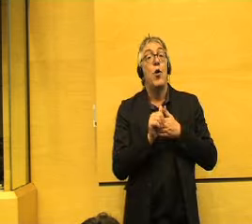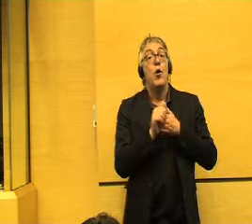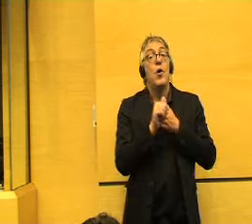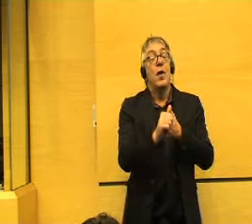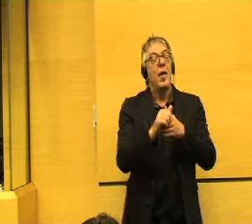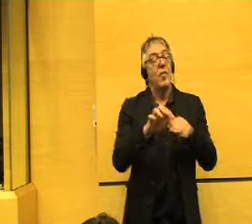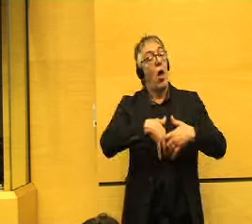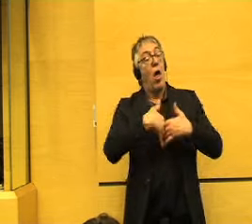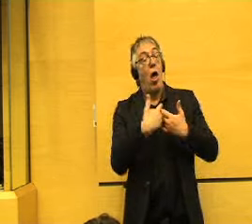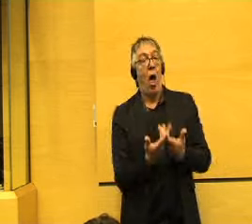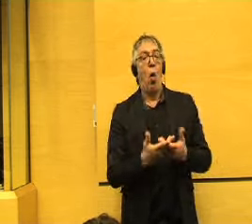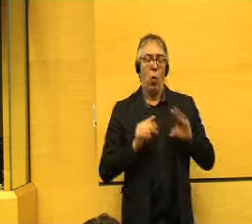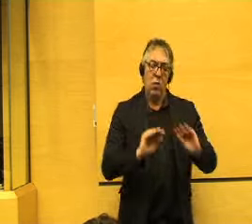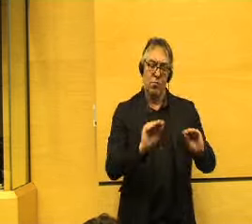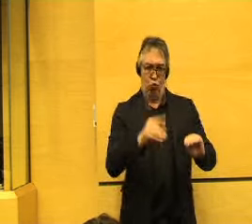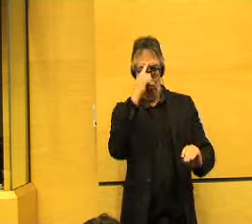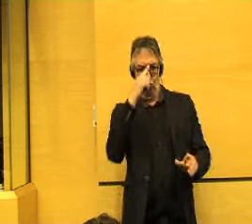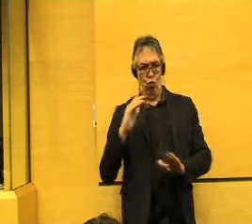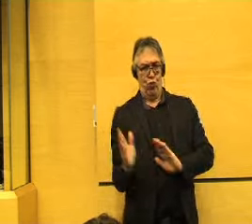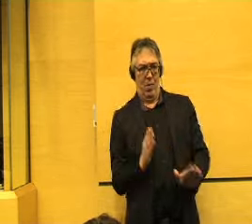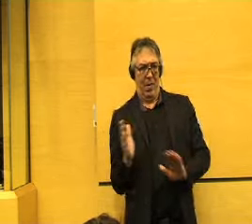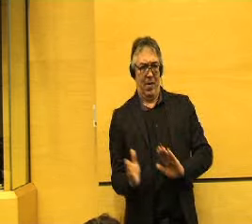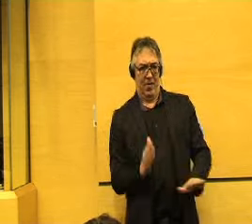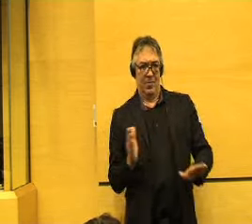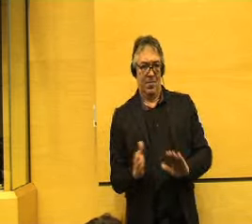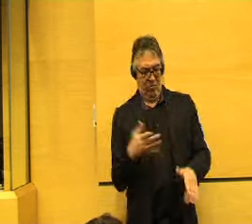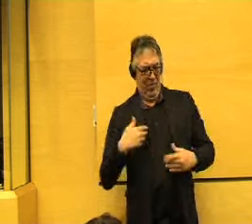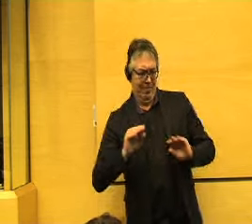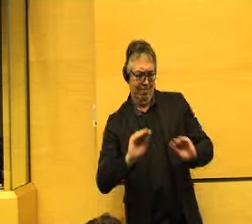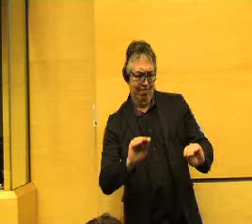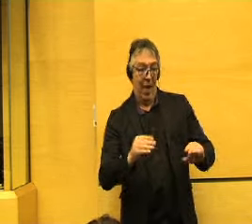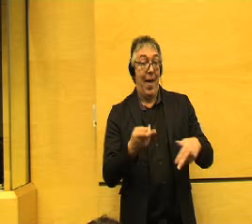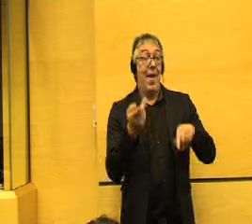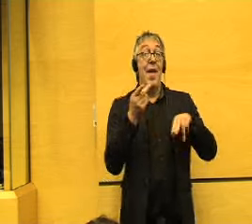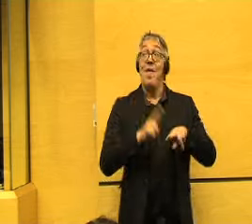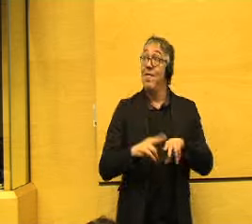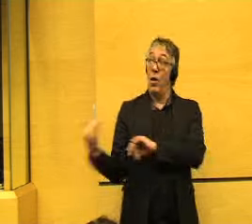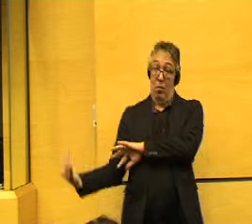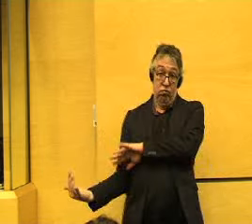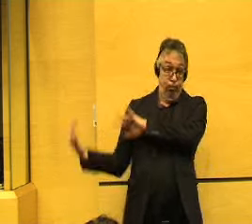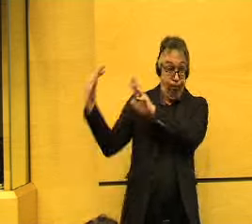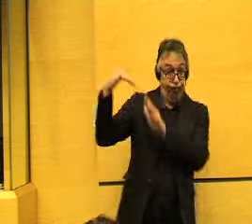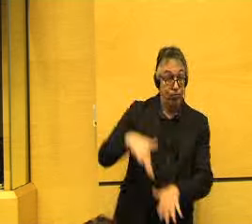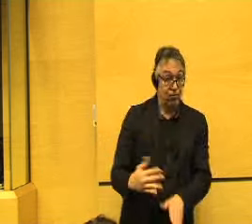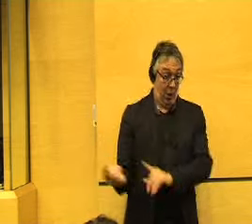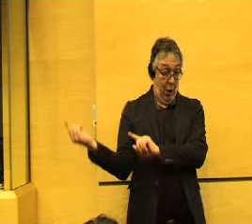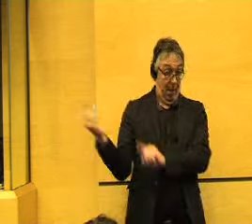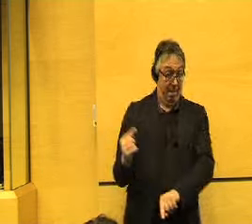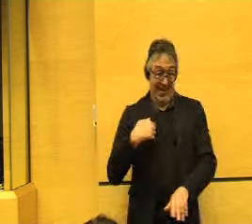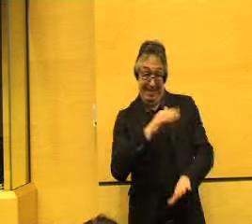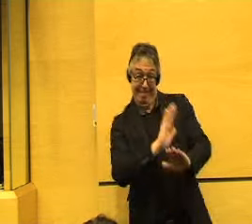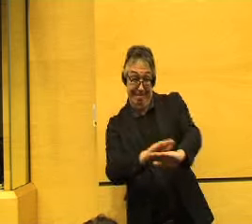to assist persons with disabilities in such situation also. Thank you.